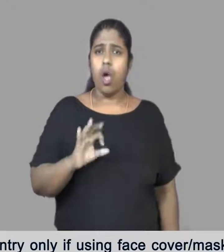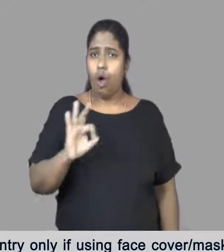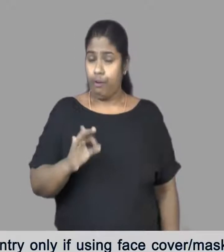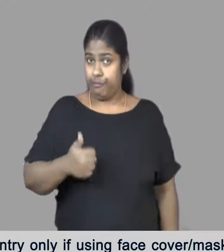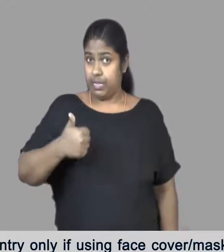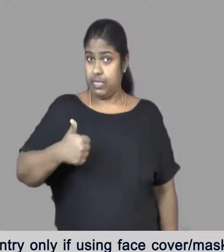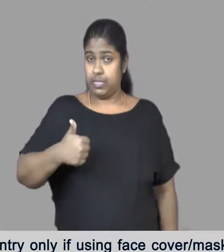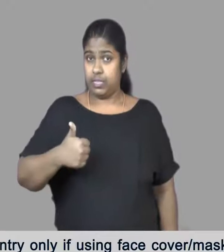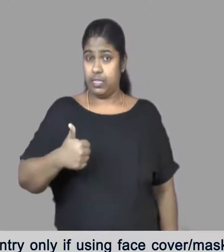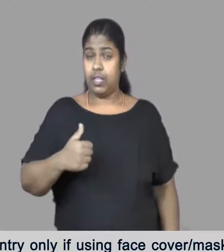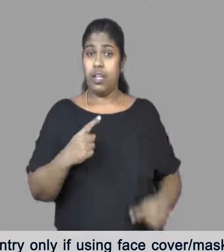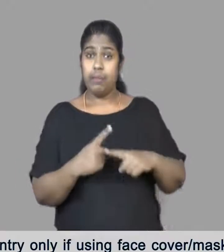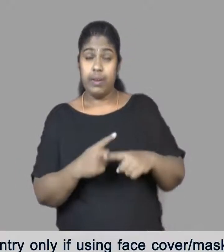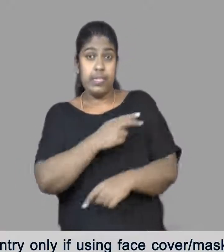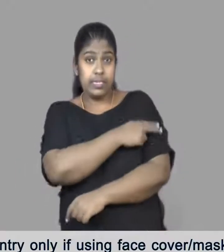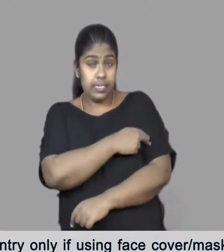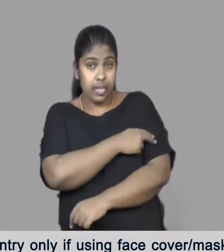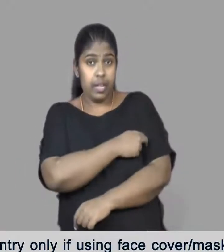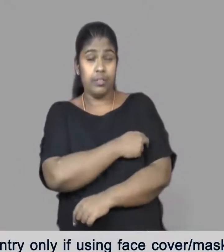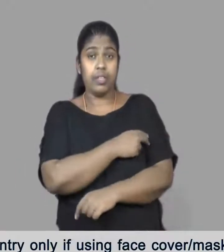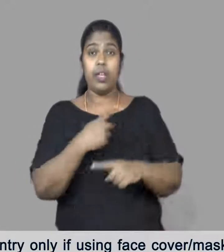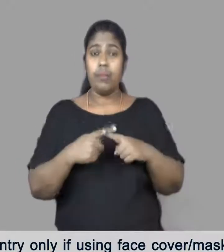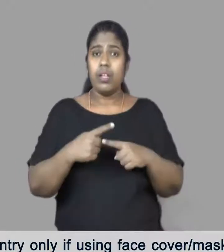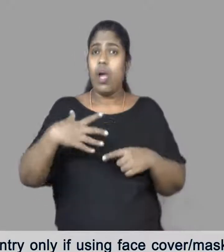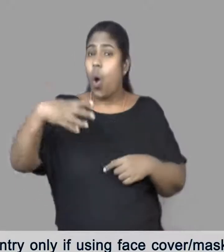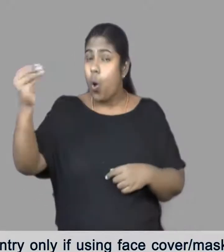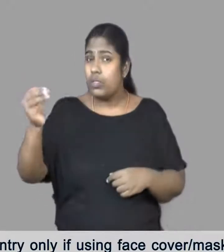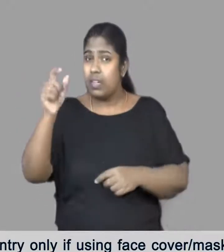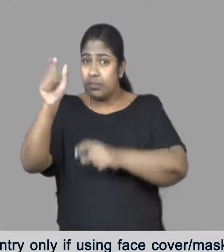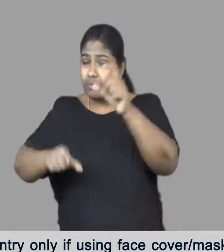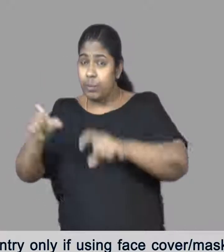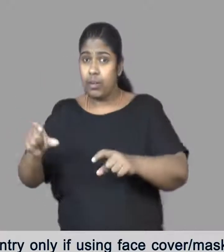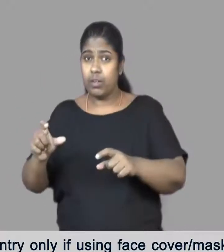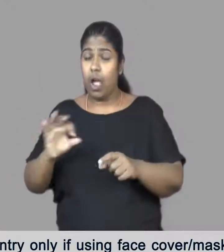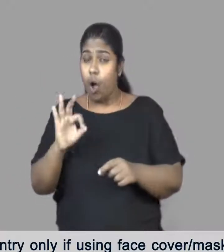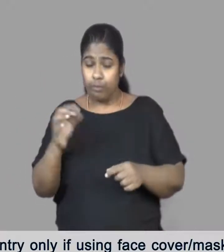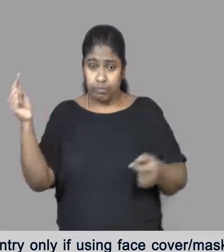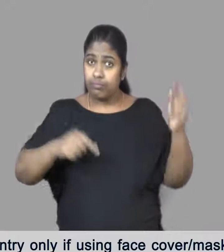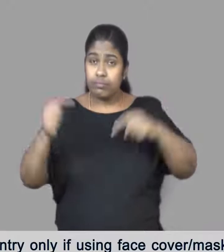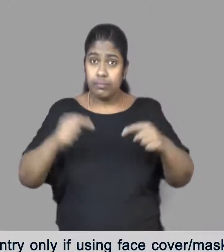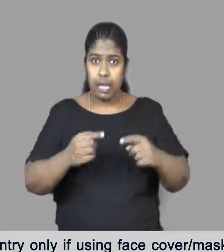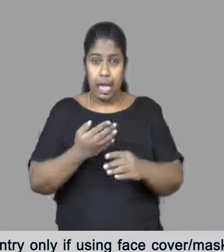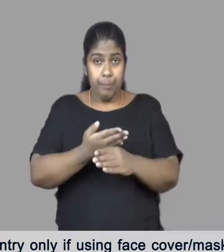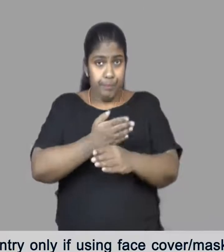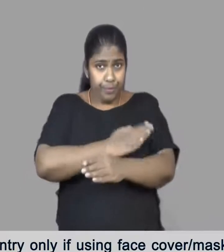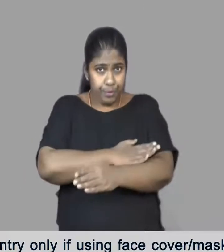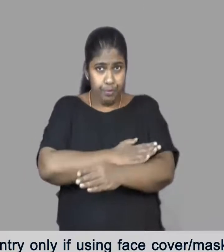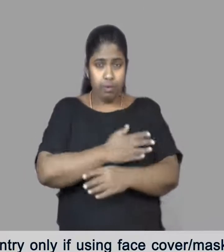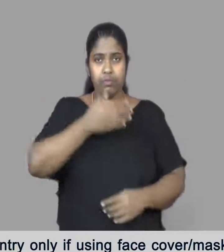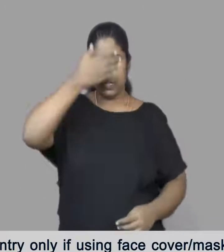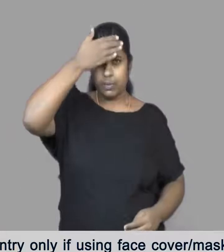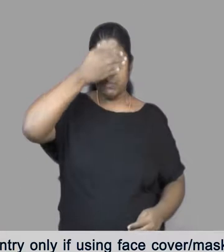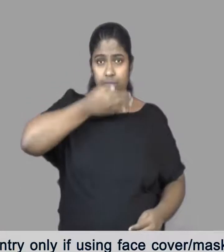All officers and staff or visitors to be